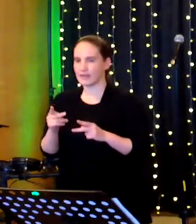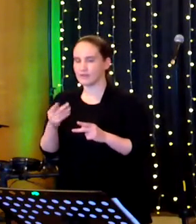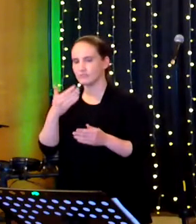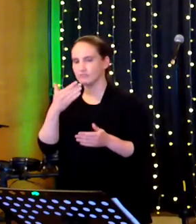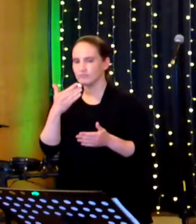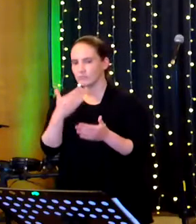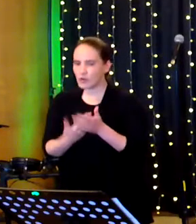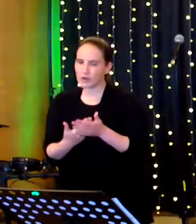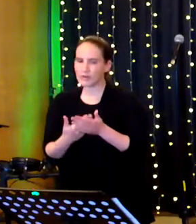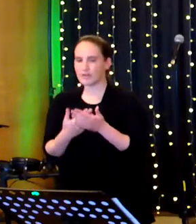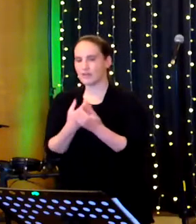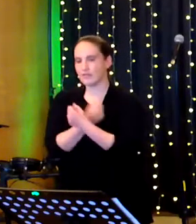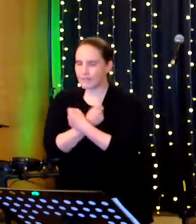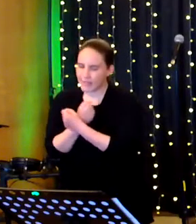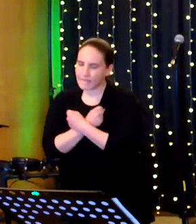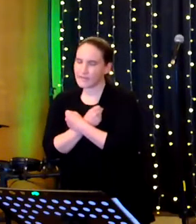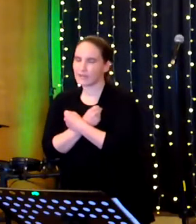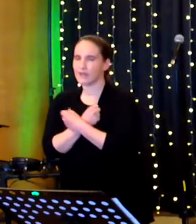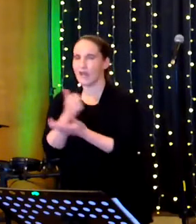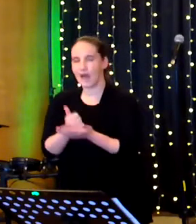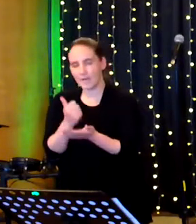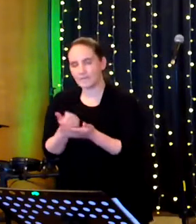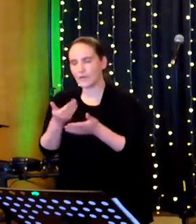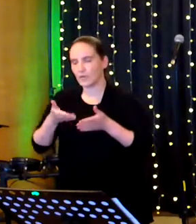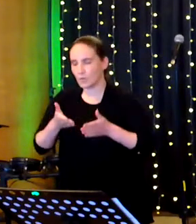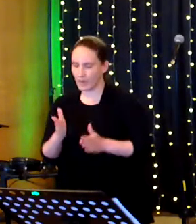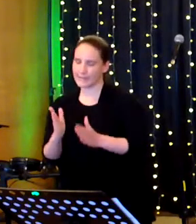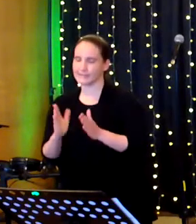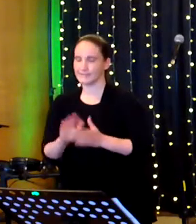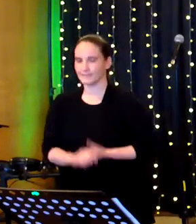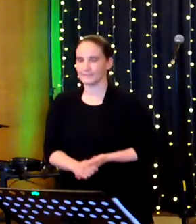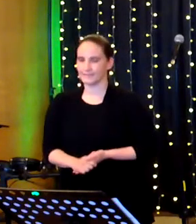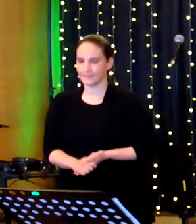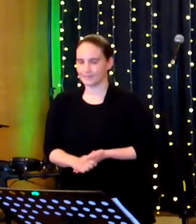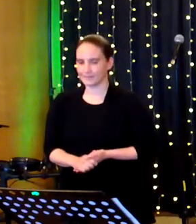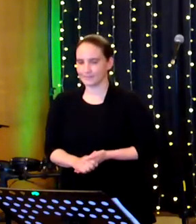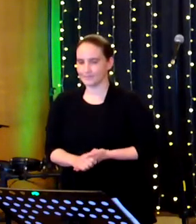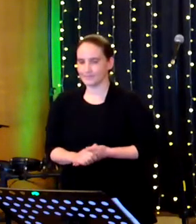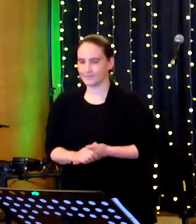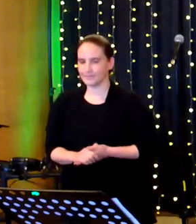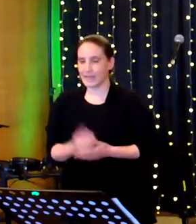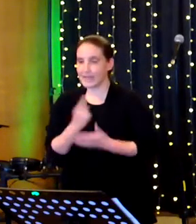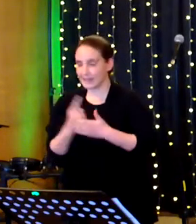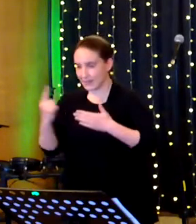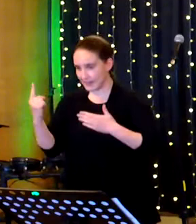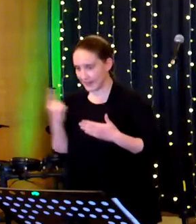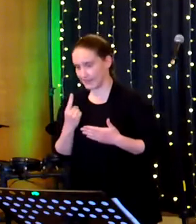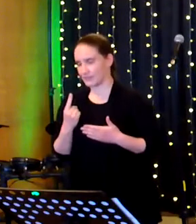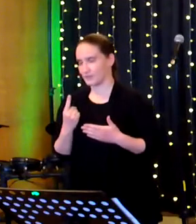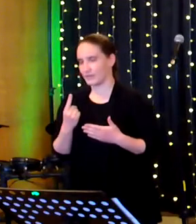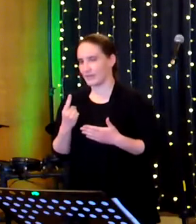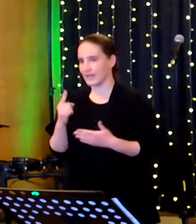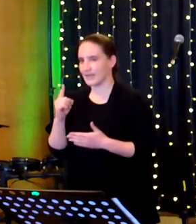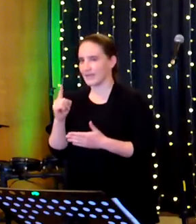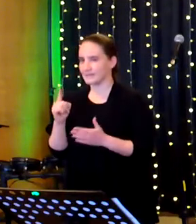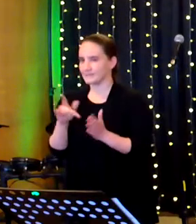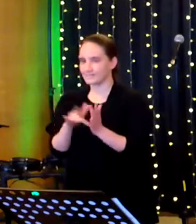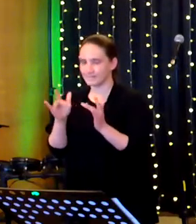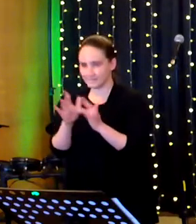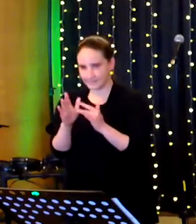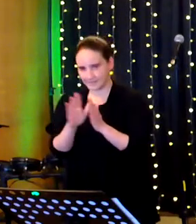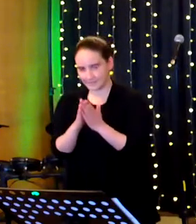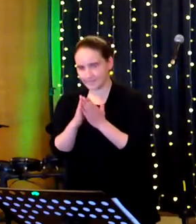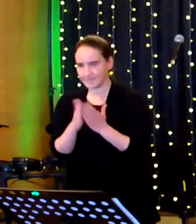gently, humbly help restore others to a godly life. And then last week, we were in Daniel chapter 6, and we talked about